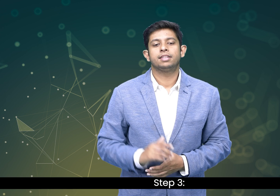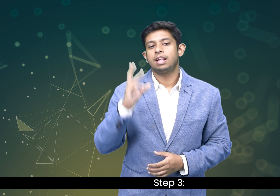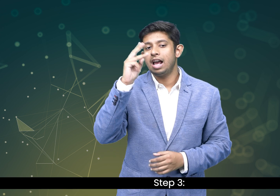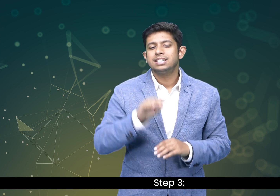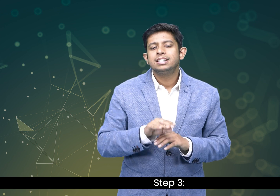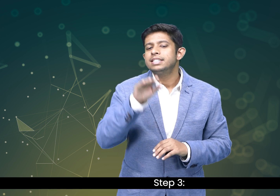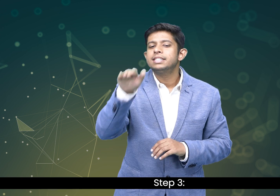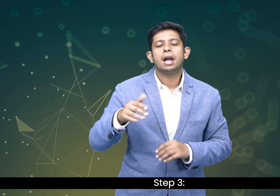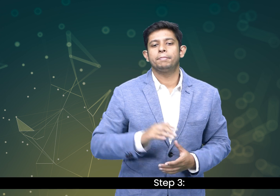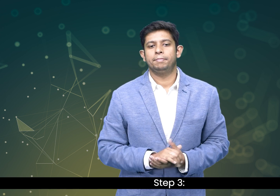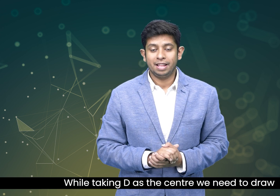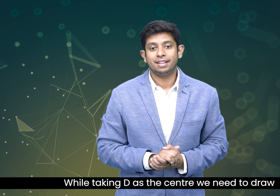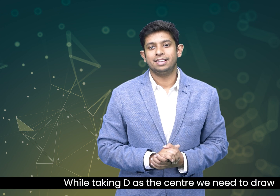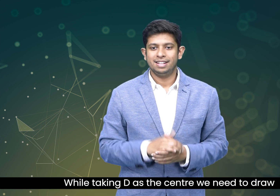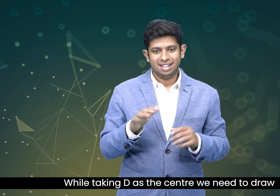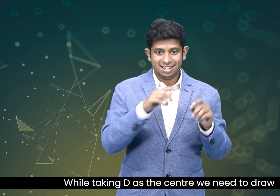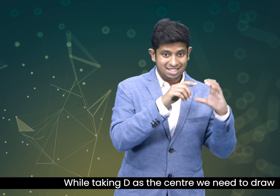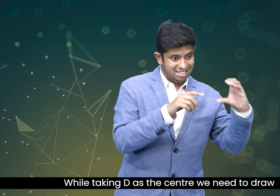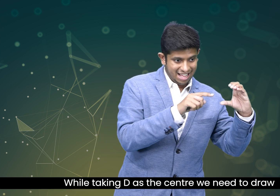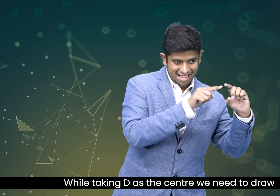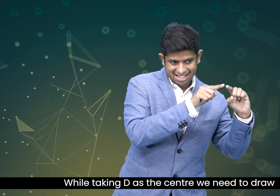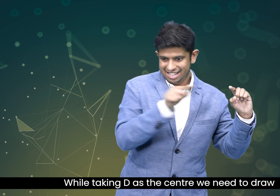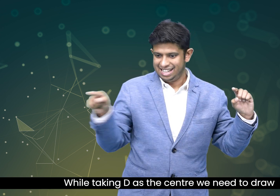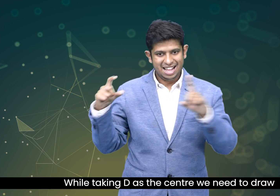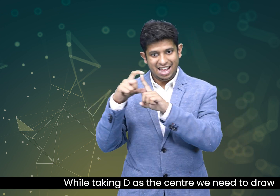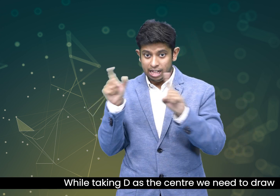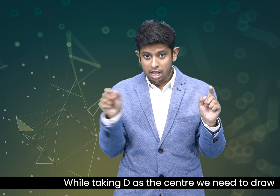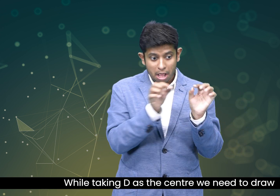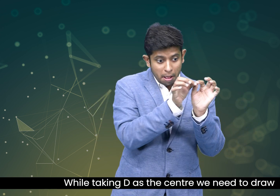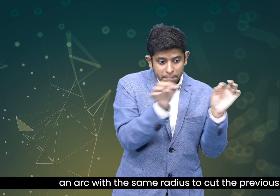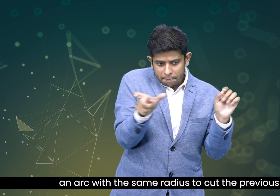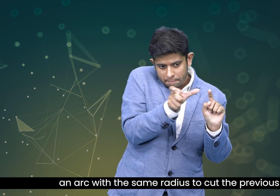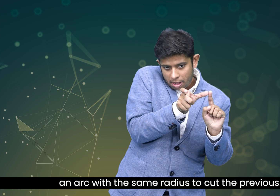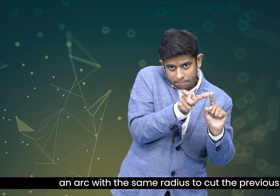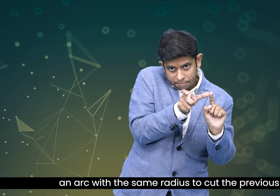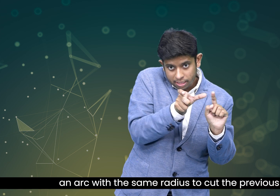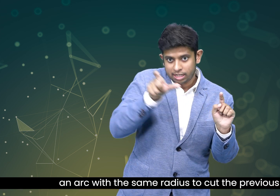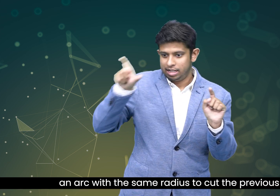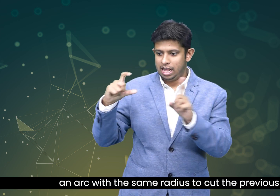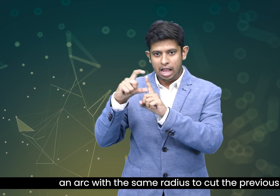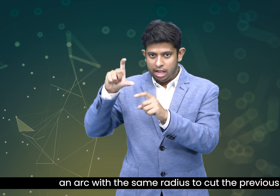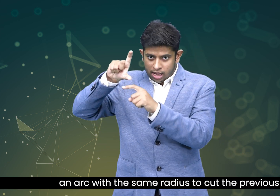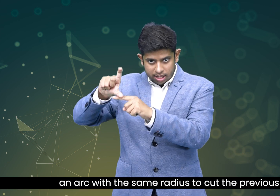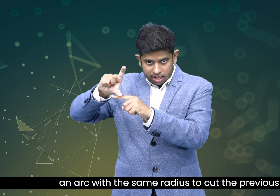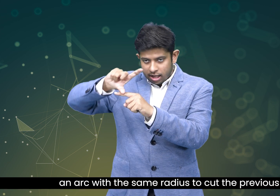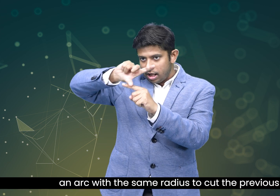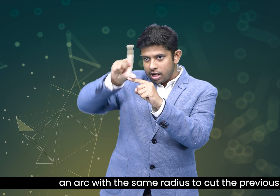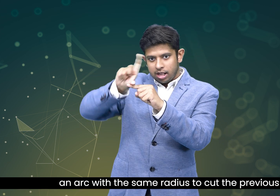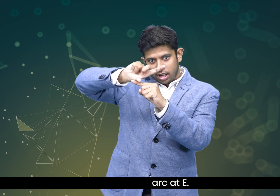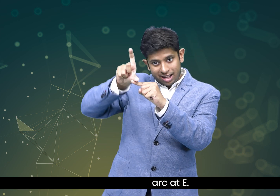Step 3. While taking D as the center, we need to draw an arc with the same radius to cut the previous arc